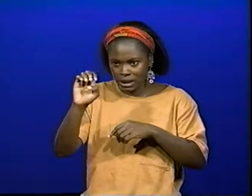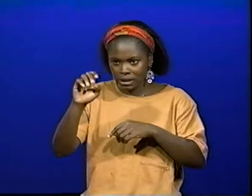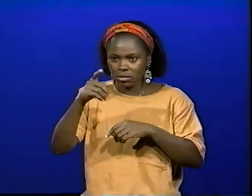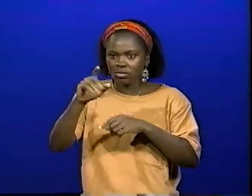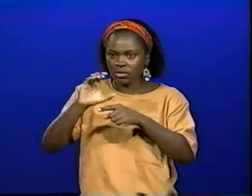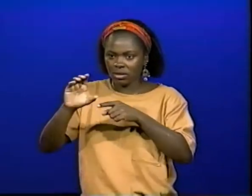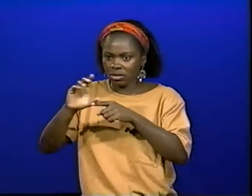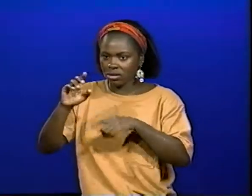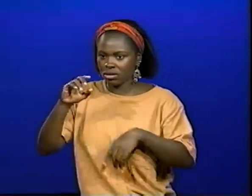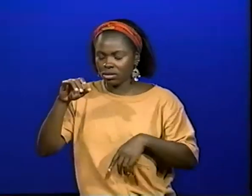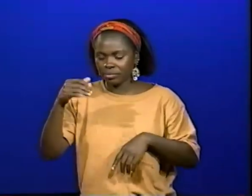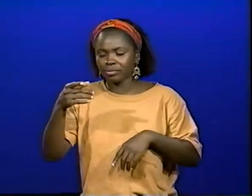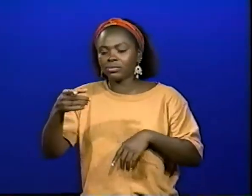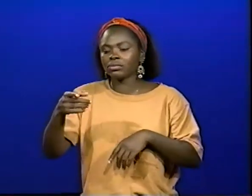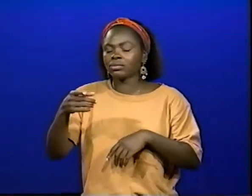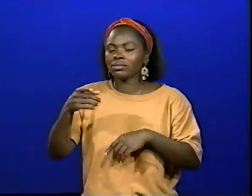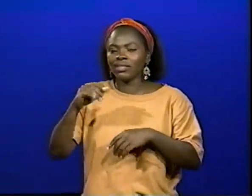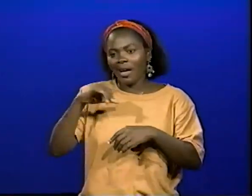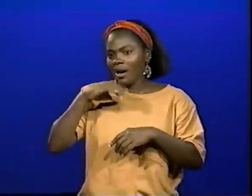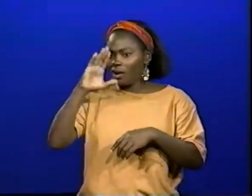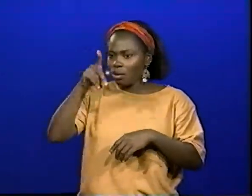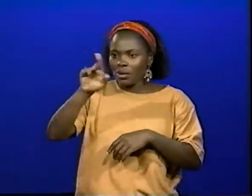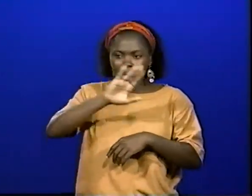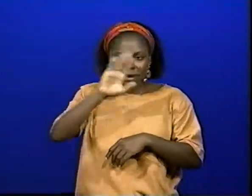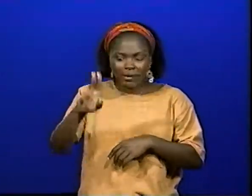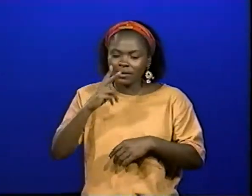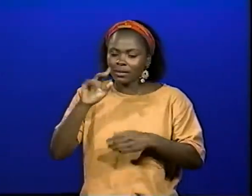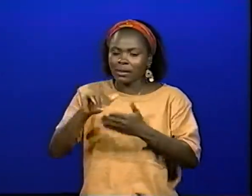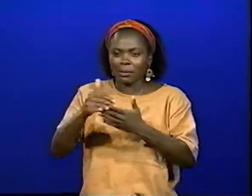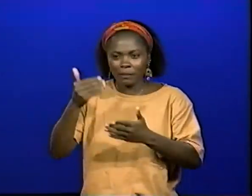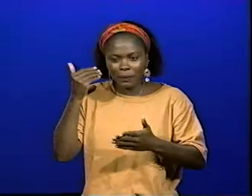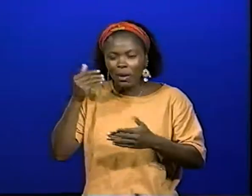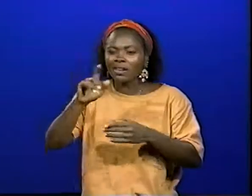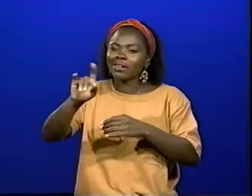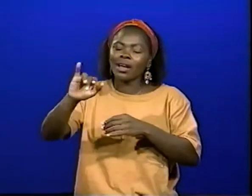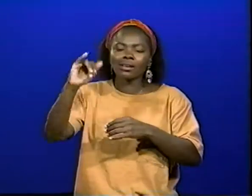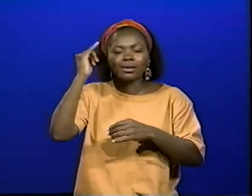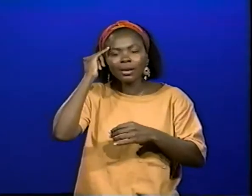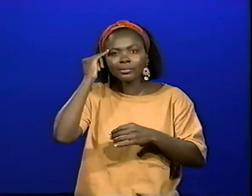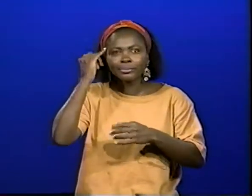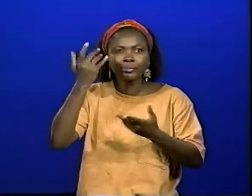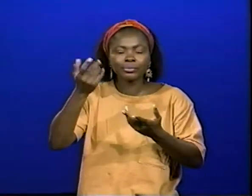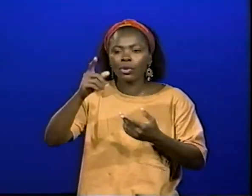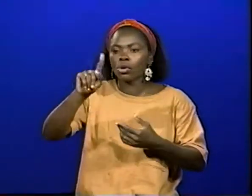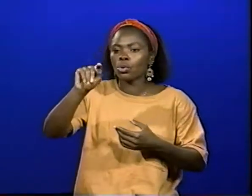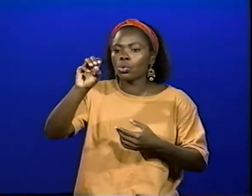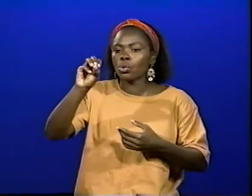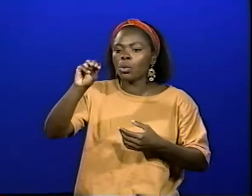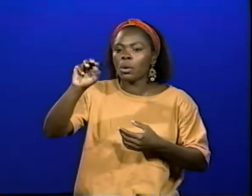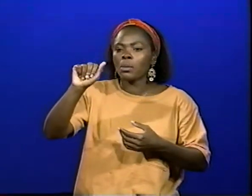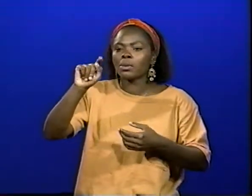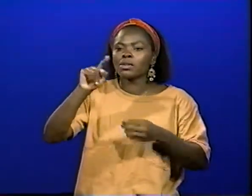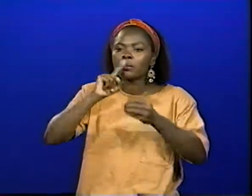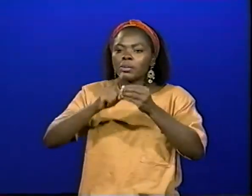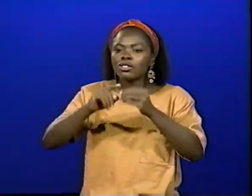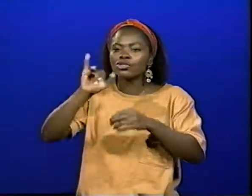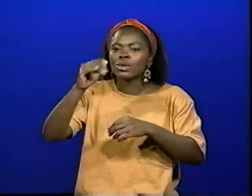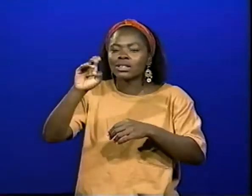You're going to want to make carrot juice. I know you've probably never seen that before, but really it's the same idea as